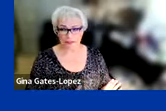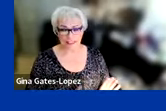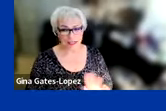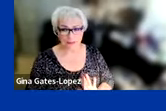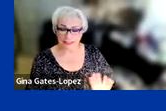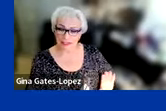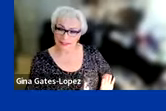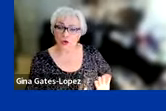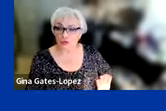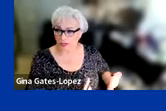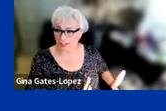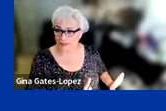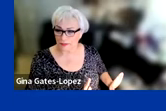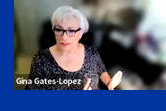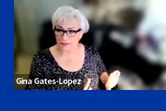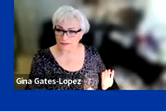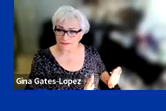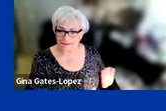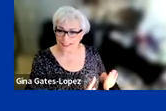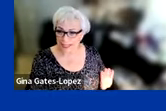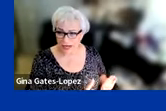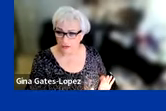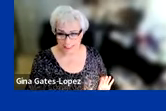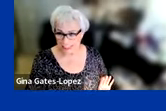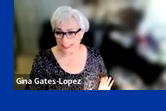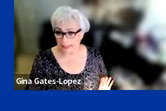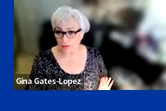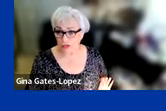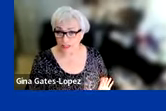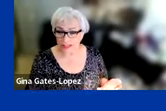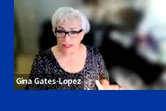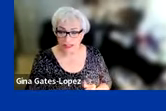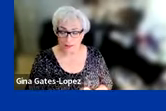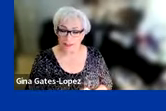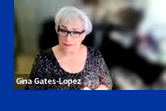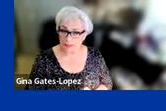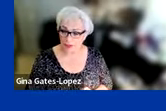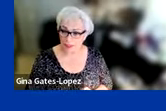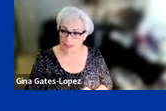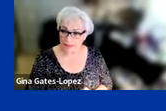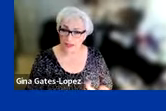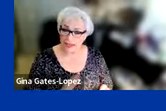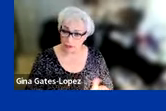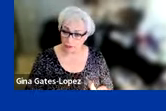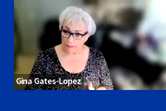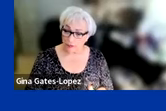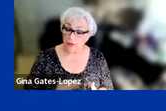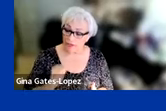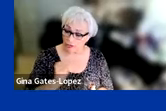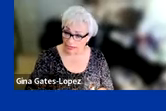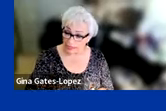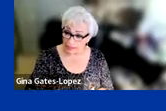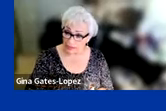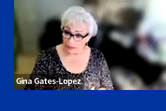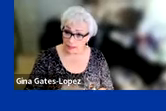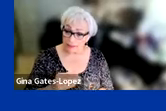away from seat time. That's old training. That's not how it's done anymore. Let's be progressive, help people where